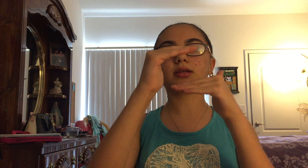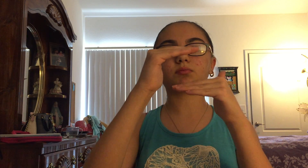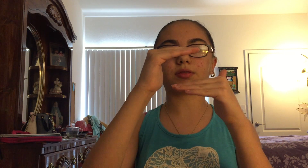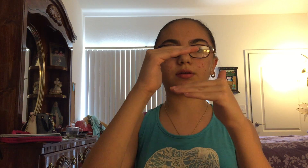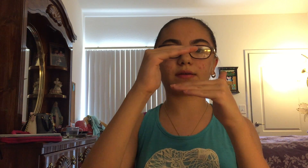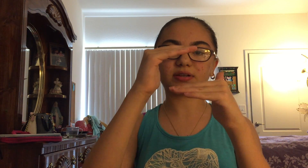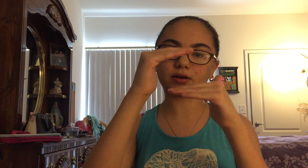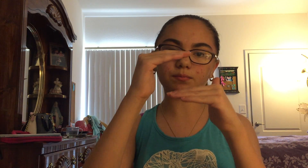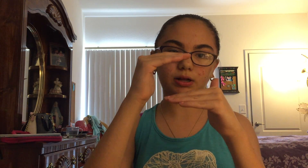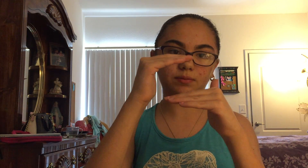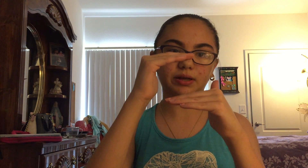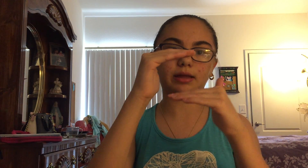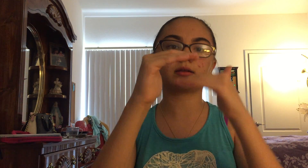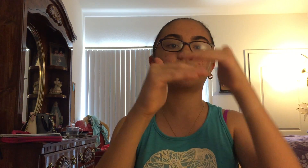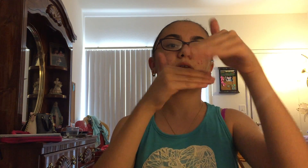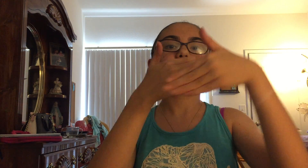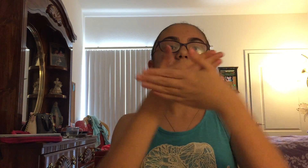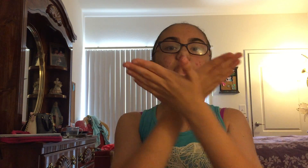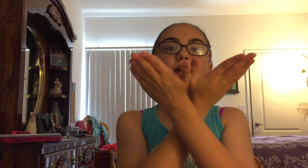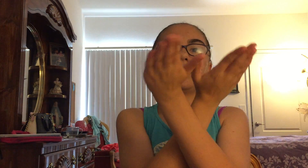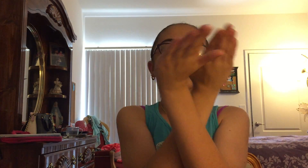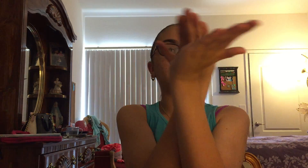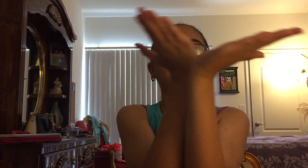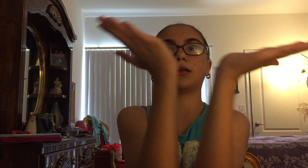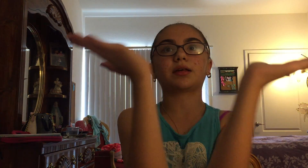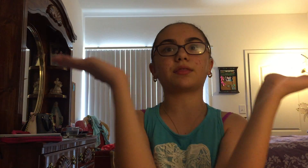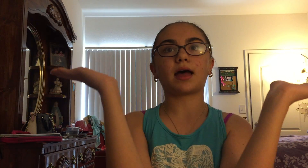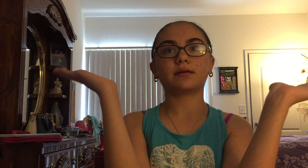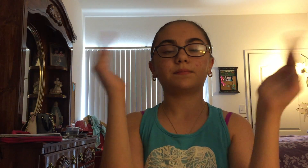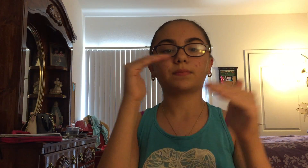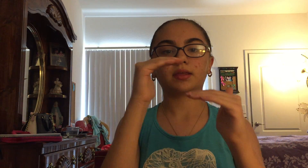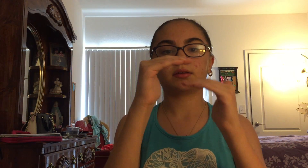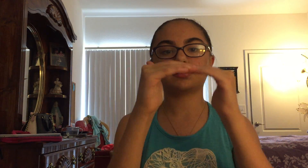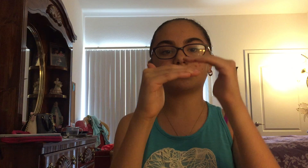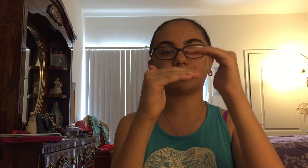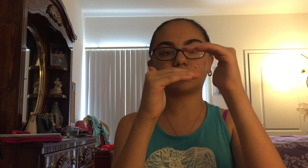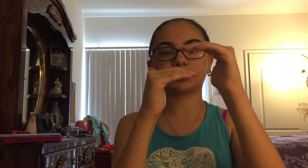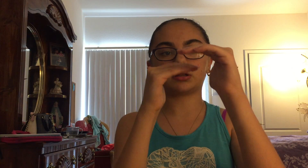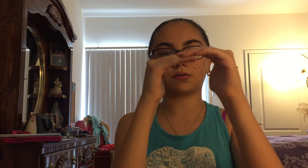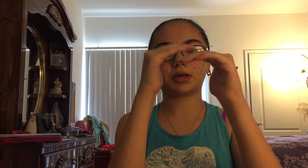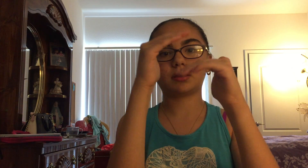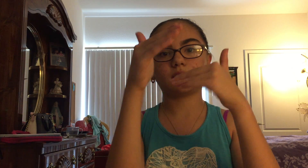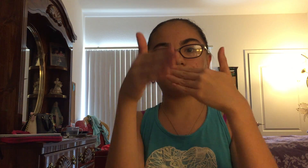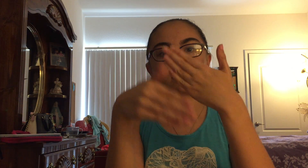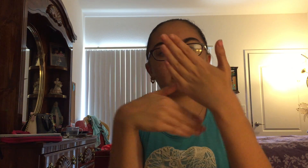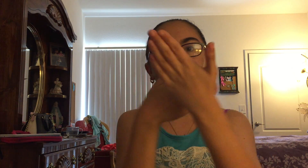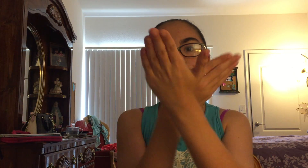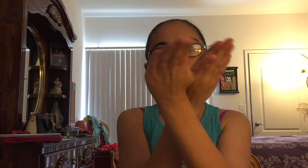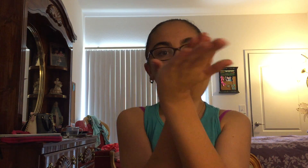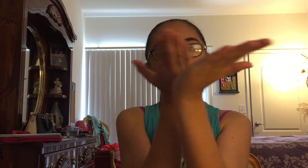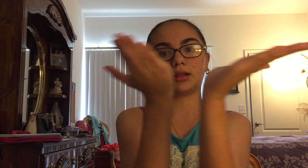this with your left hand on bottom again and then go like that so slowly heavenly